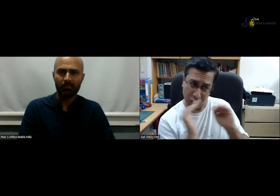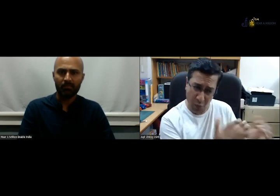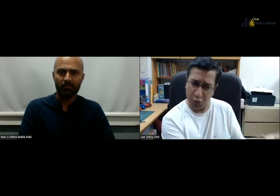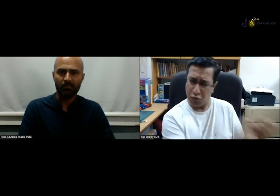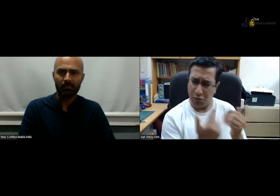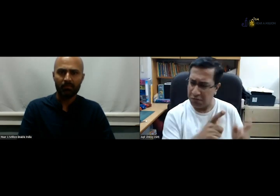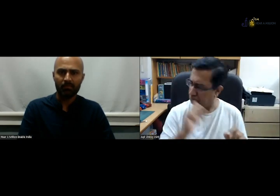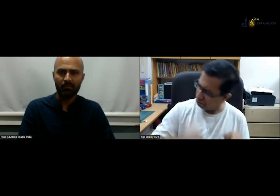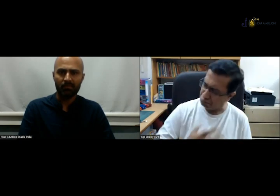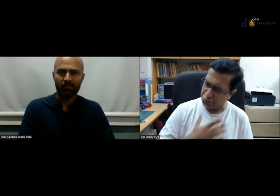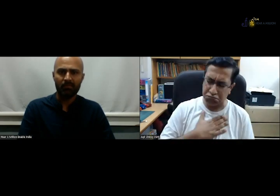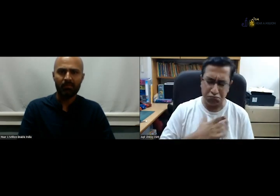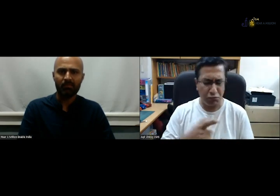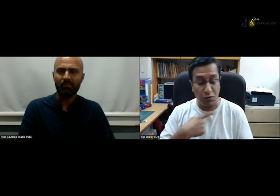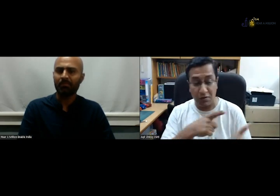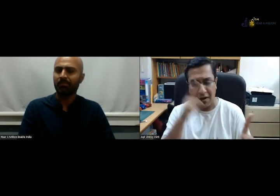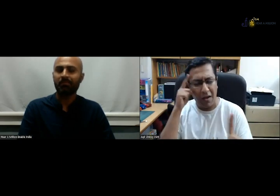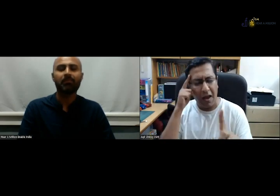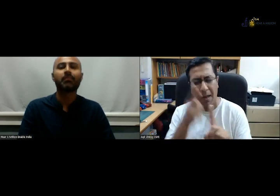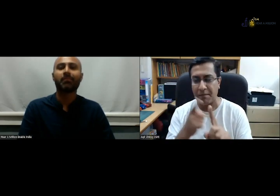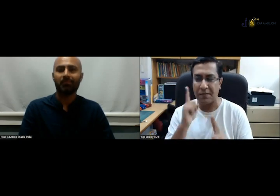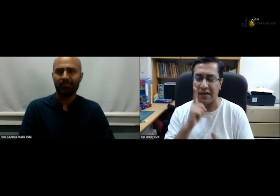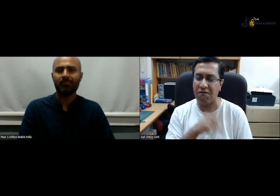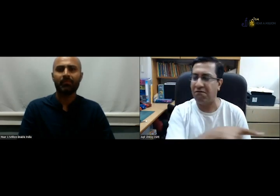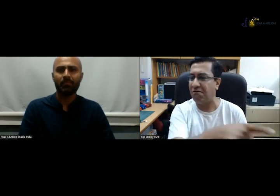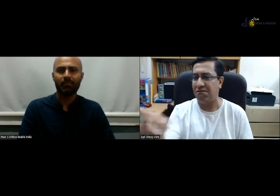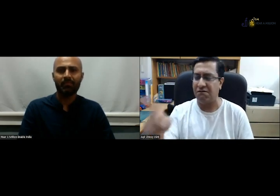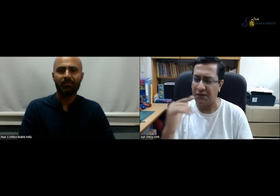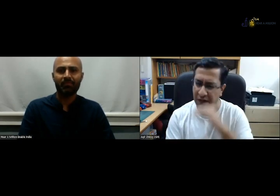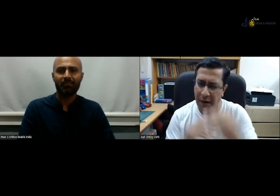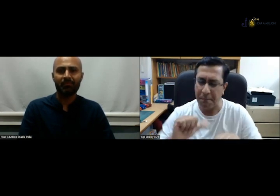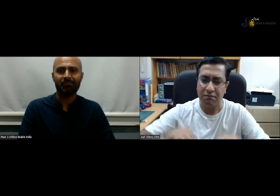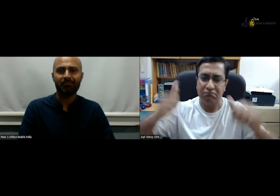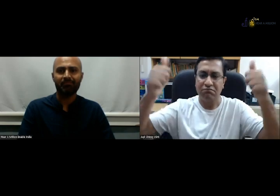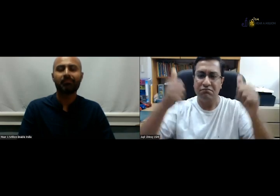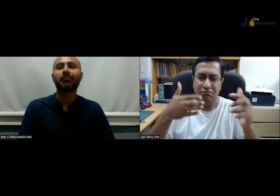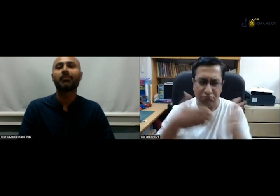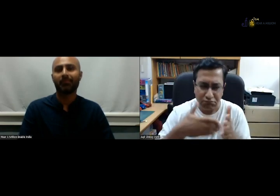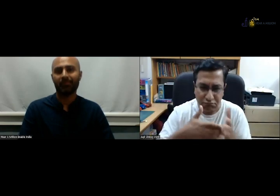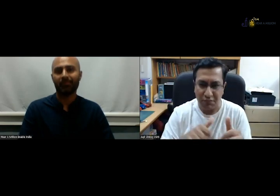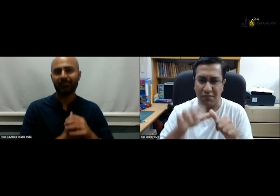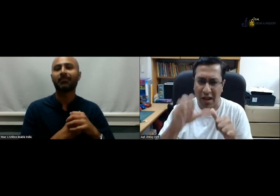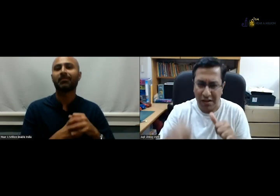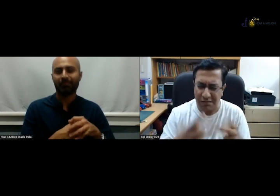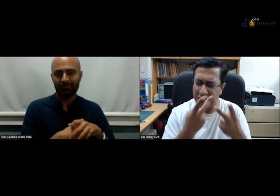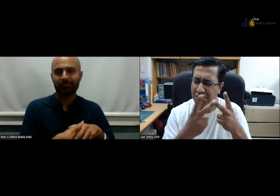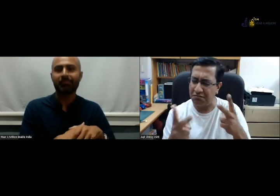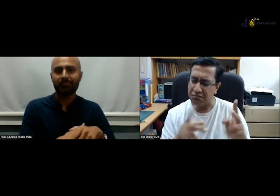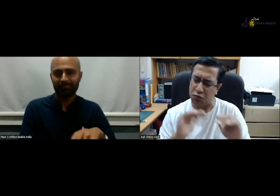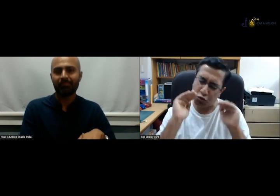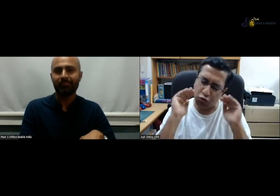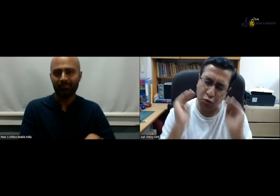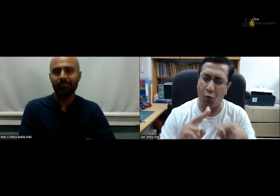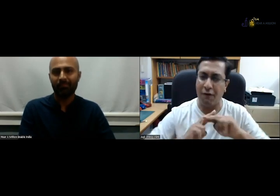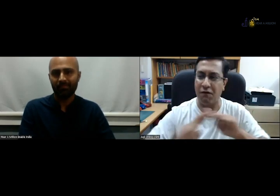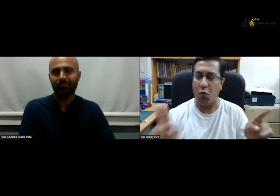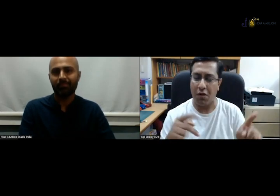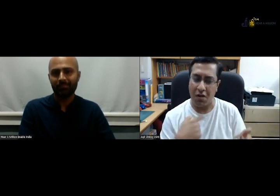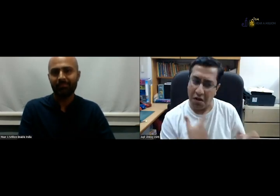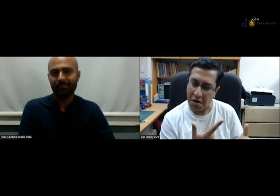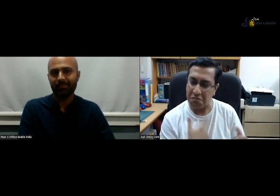all. We talked about how we can support each other in our works. And her dream was to